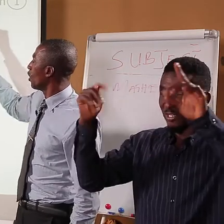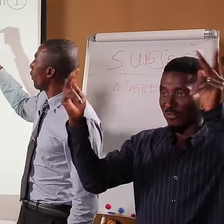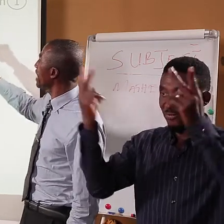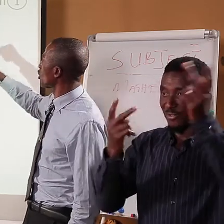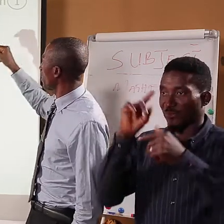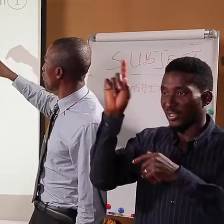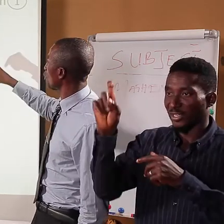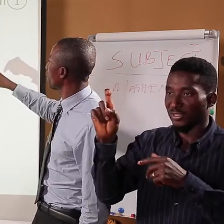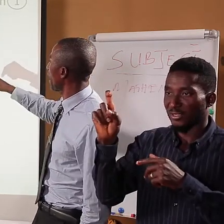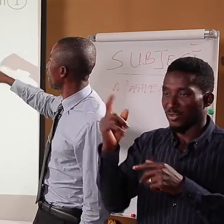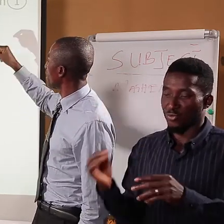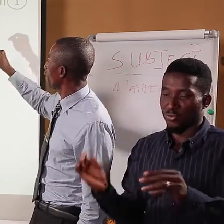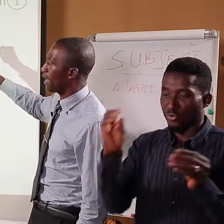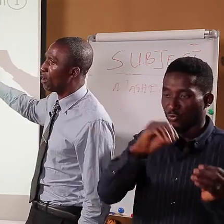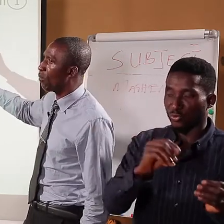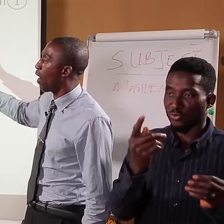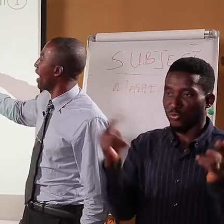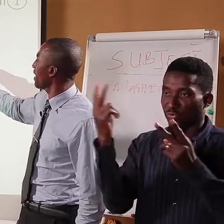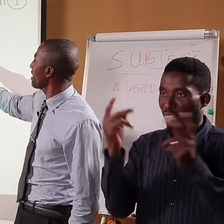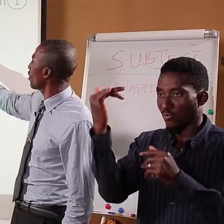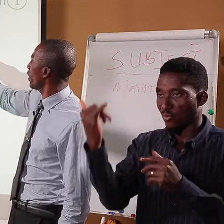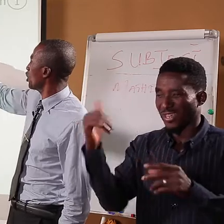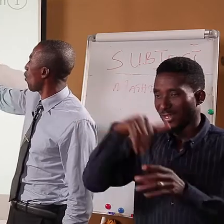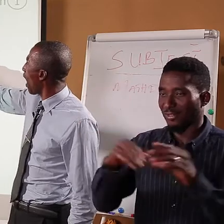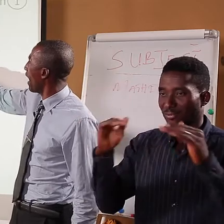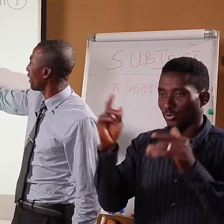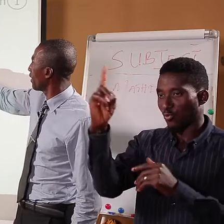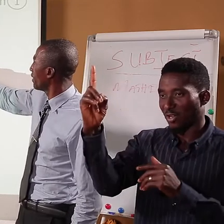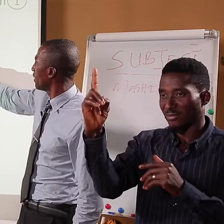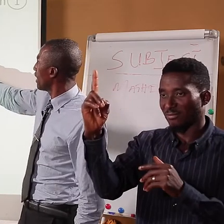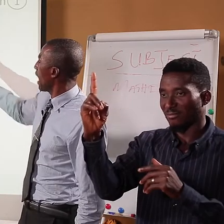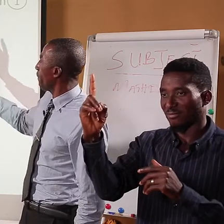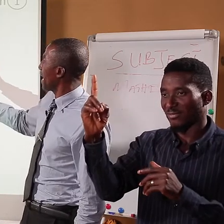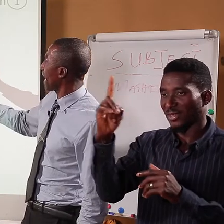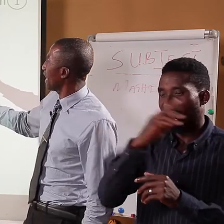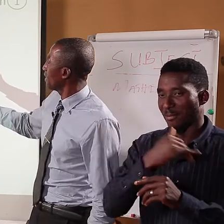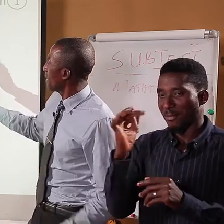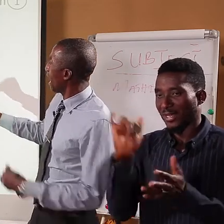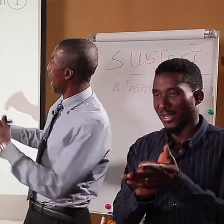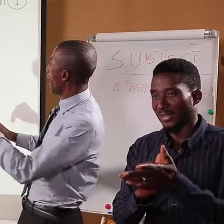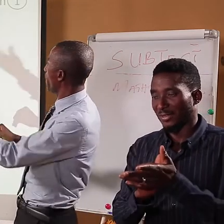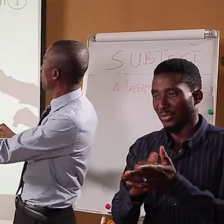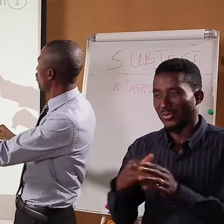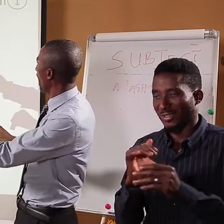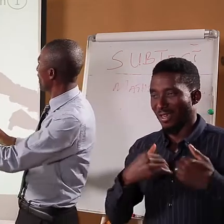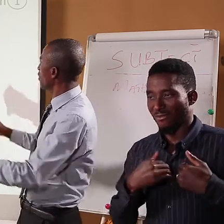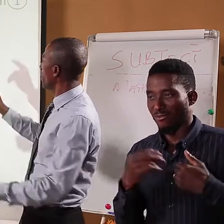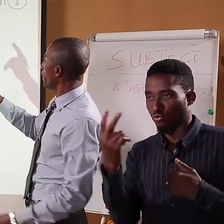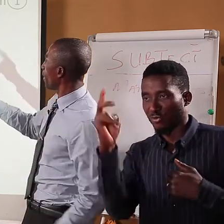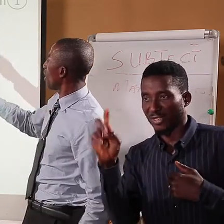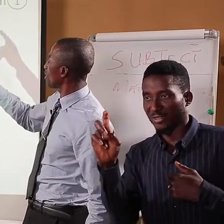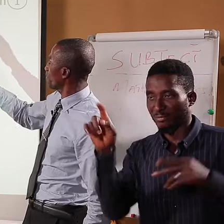x, we substituted the value of y in equation 1. And by that, I have my